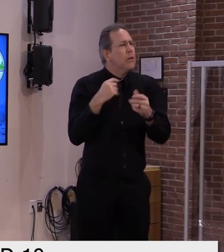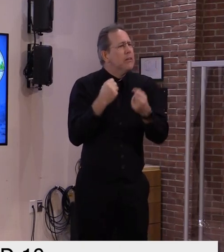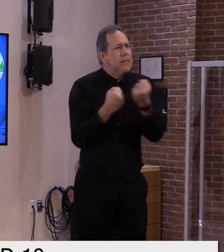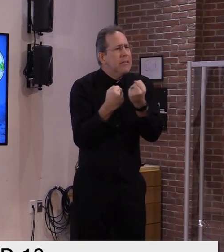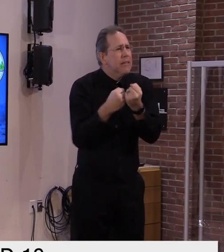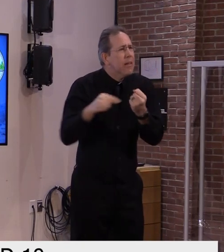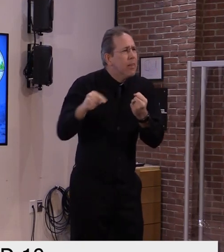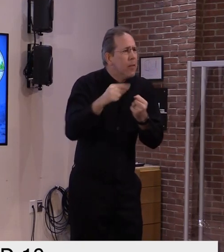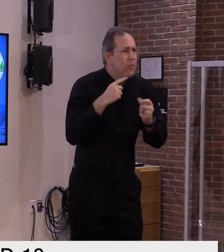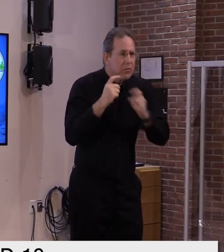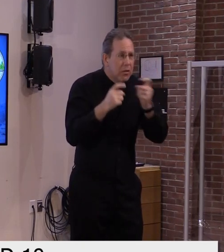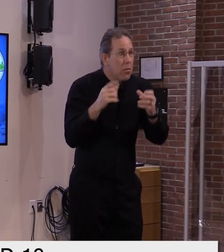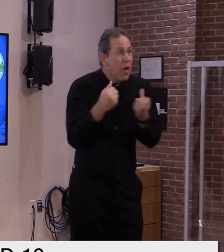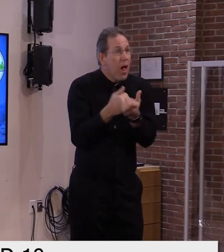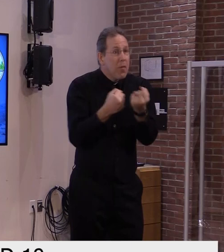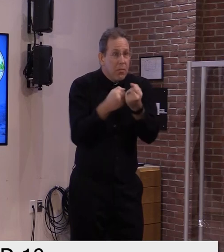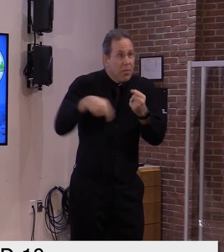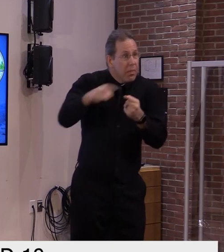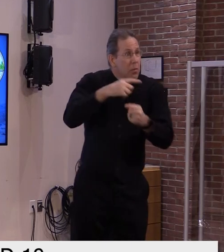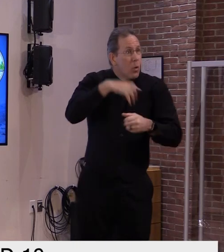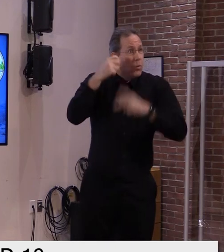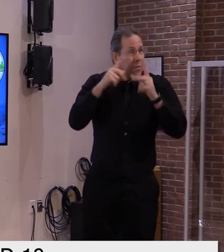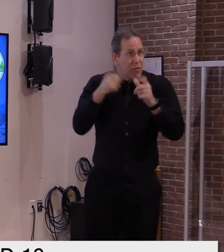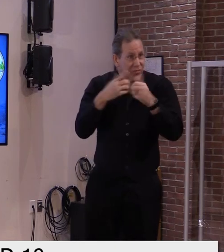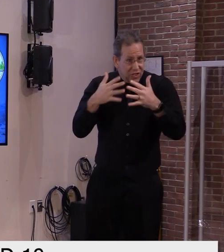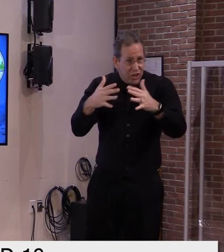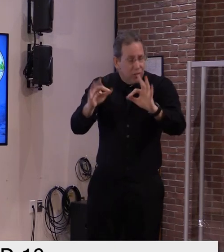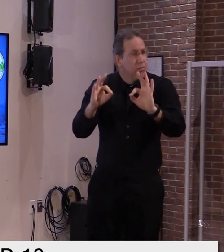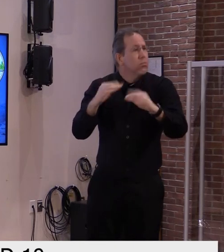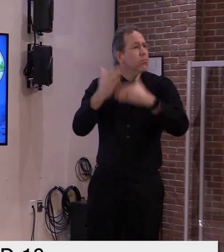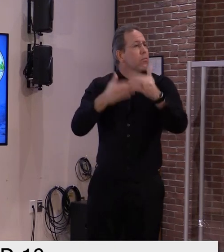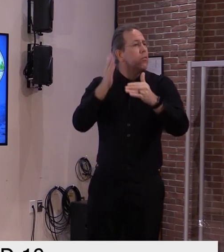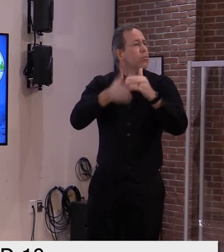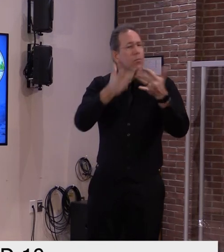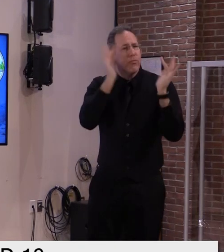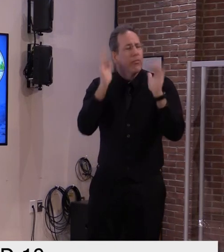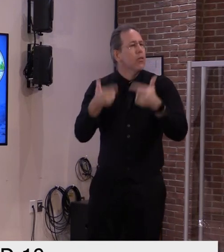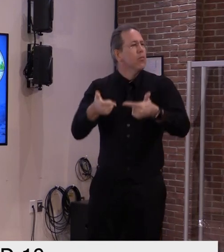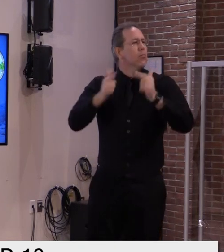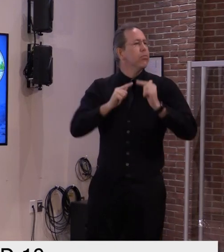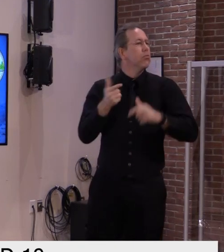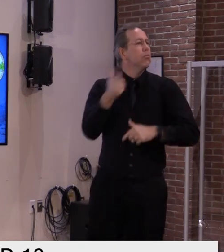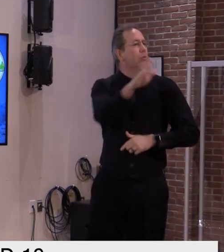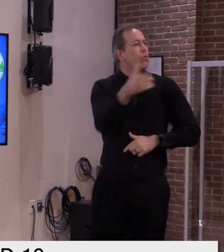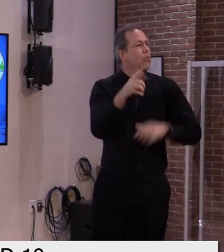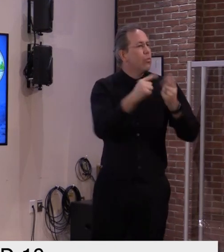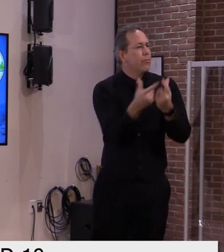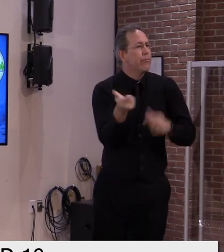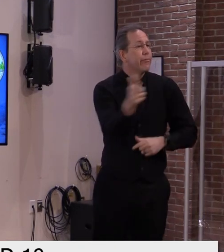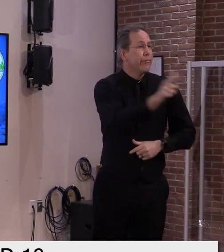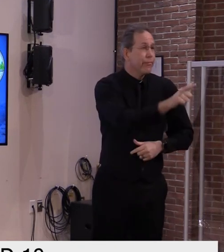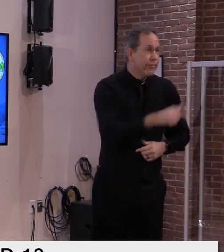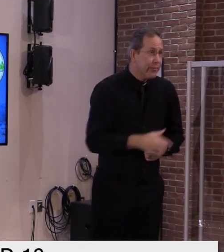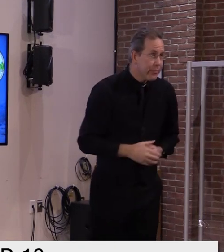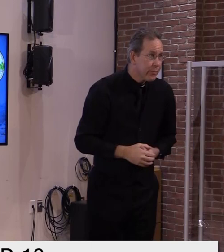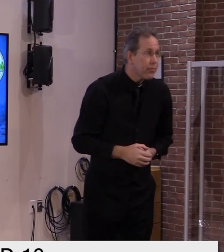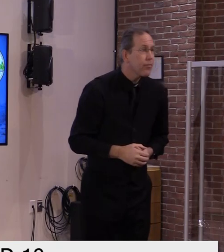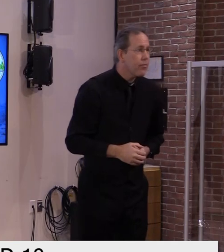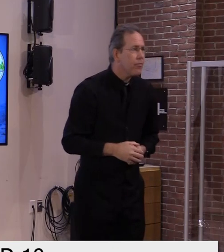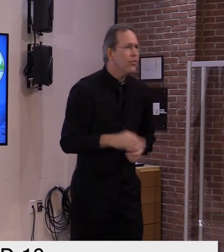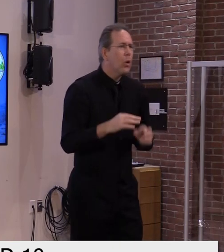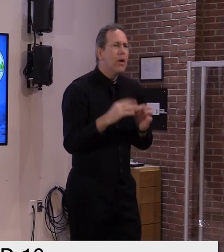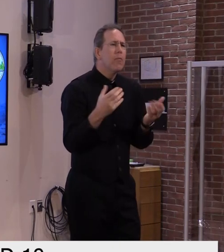know having a clearly defined, flexible, easily understood, and accessible vaccination plan is